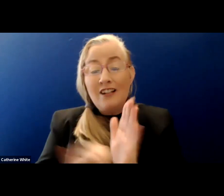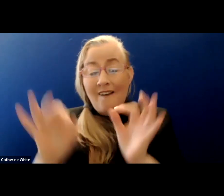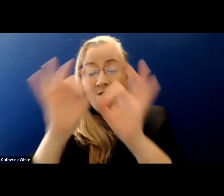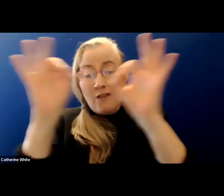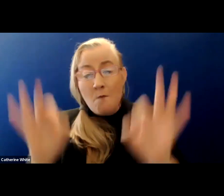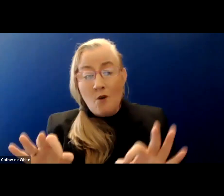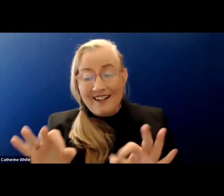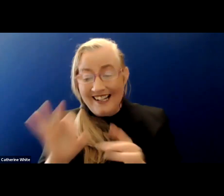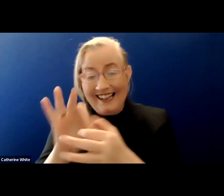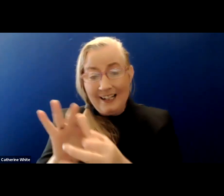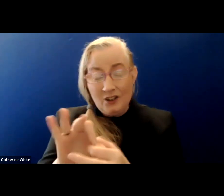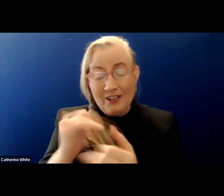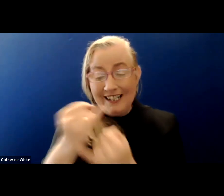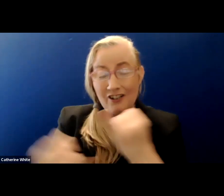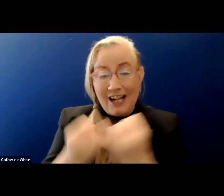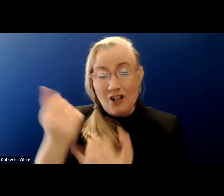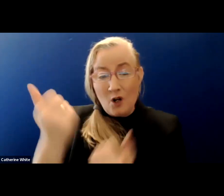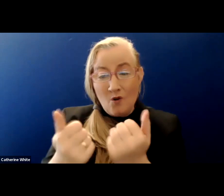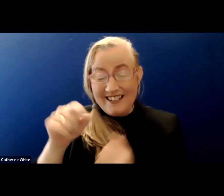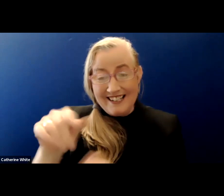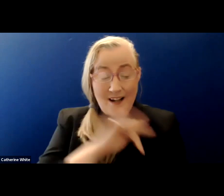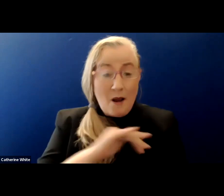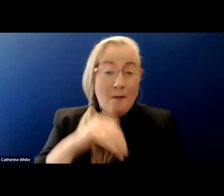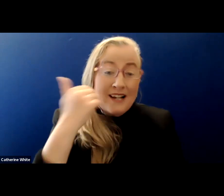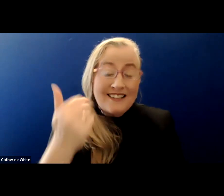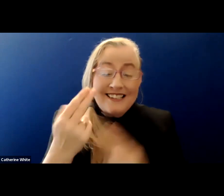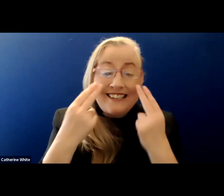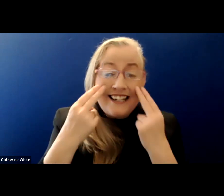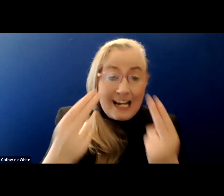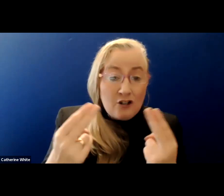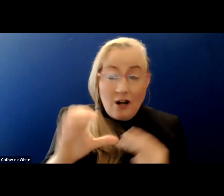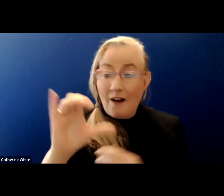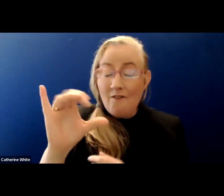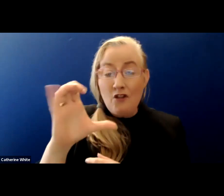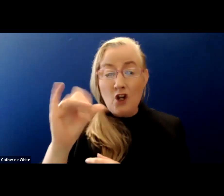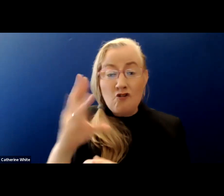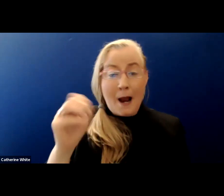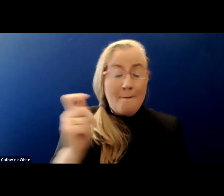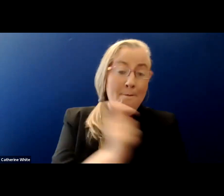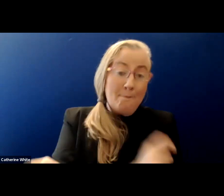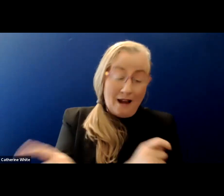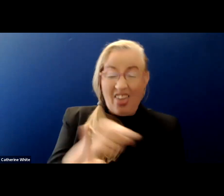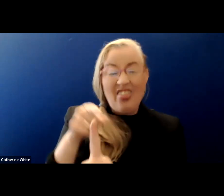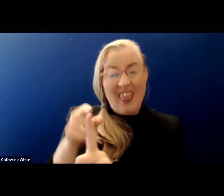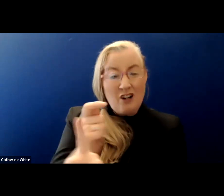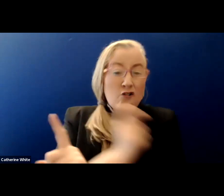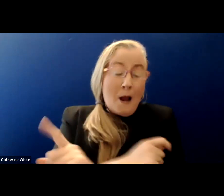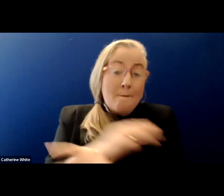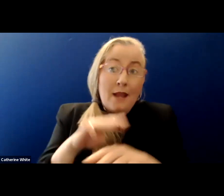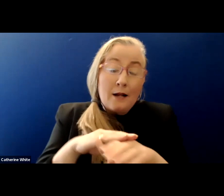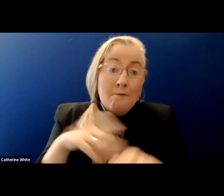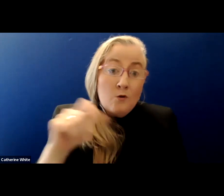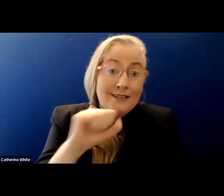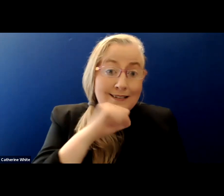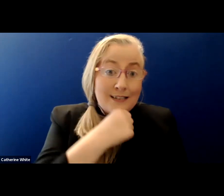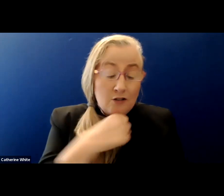Court itself and the very nature of the crimes within its jurisdiction, namely those crimes of the most serious concern to